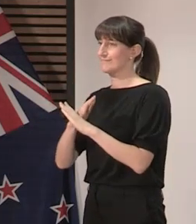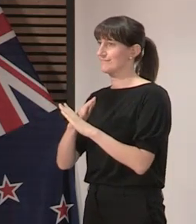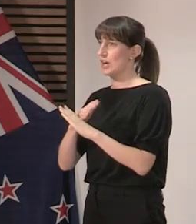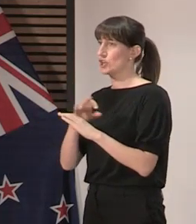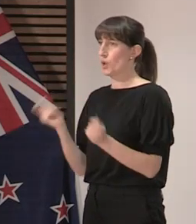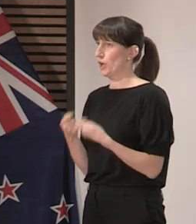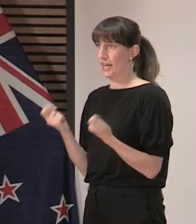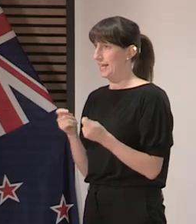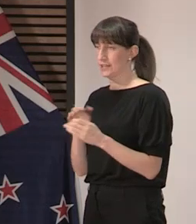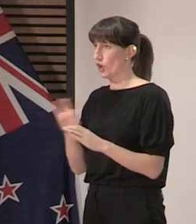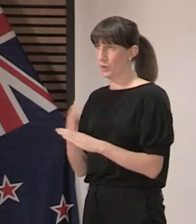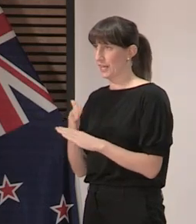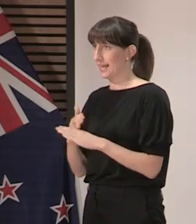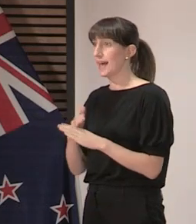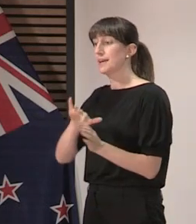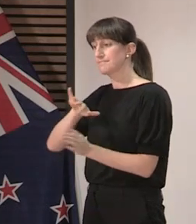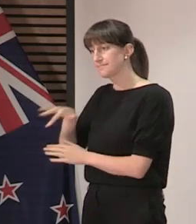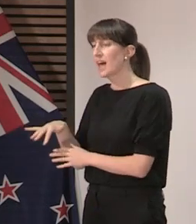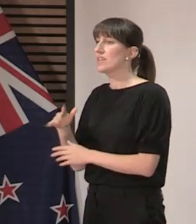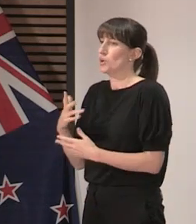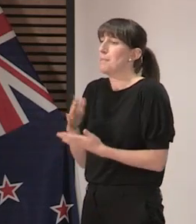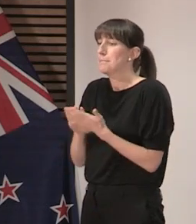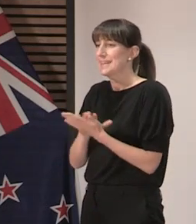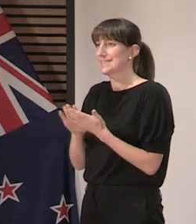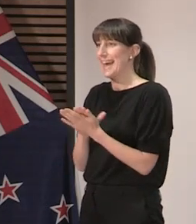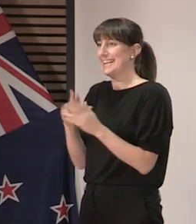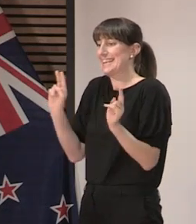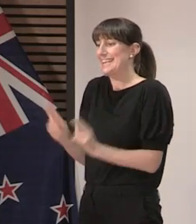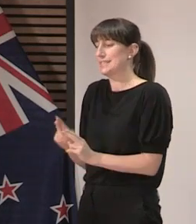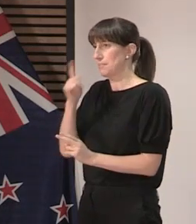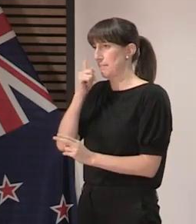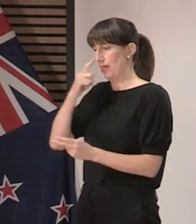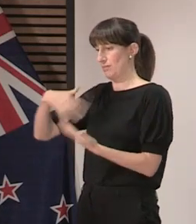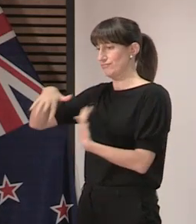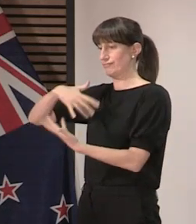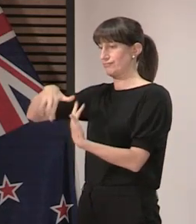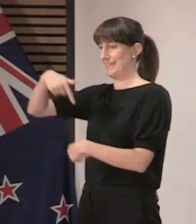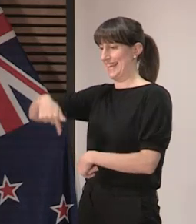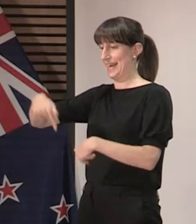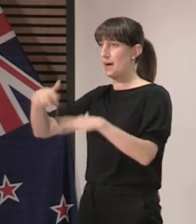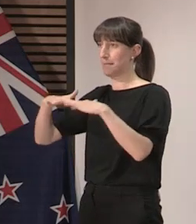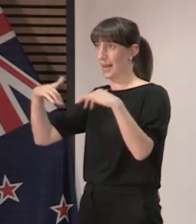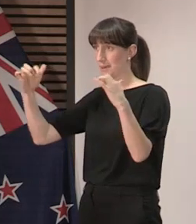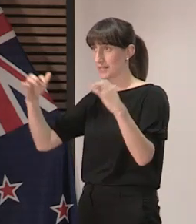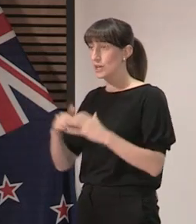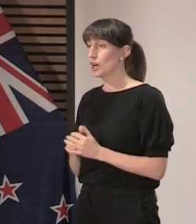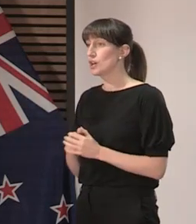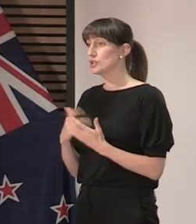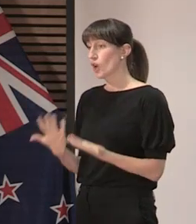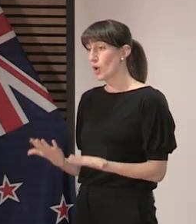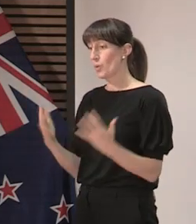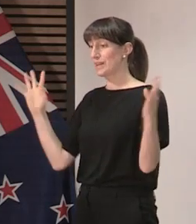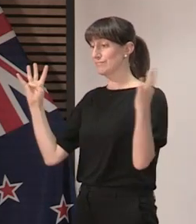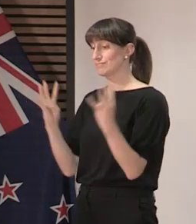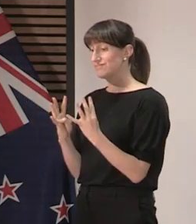essential people around the complex as possible. For this reason, we can expect that the normal sitting hours of the